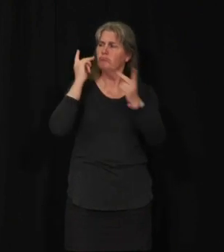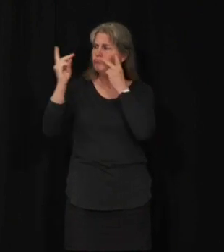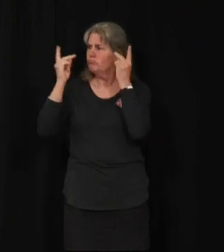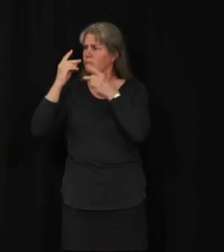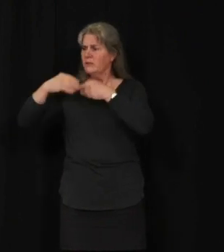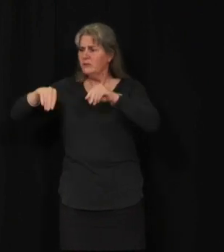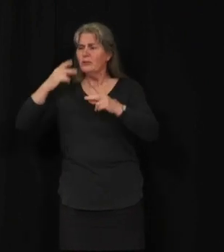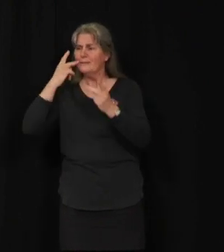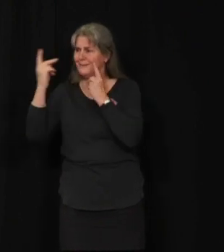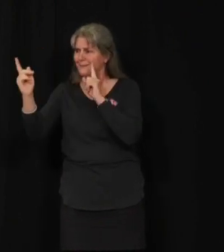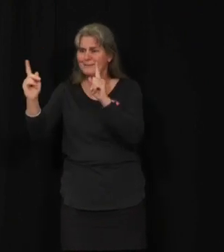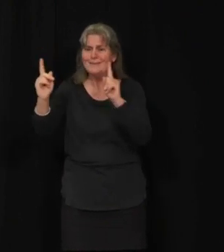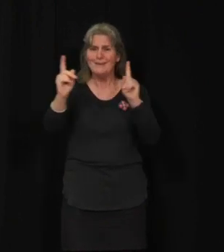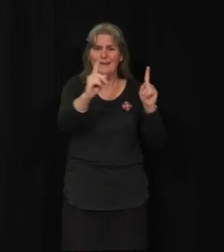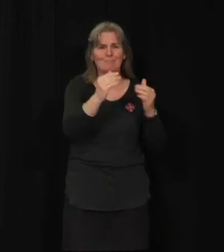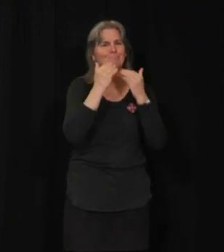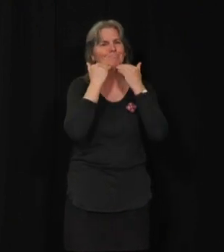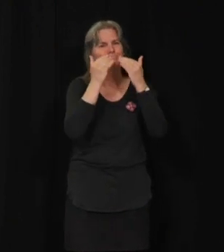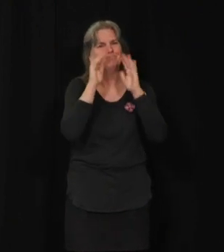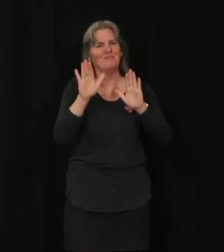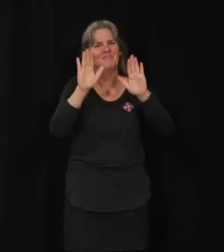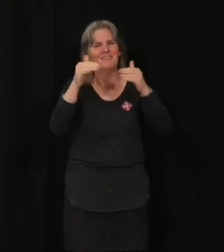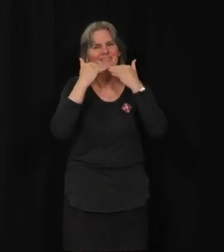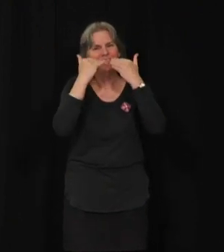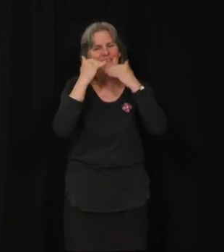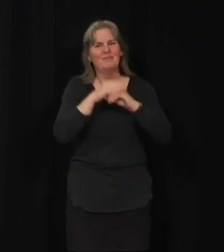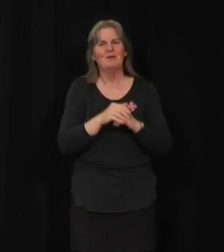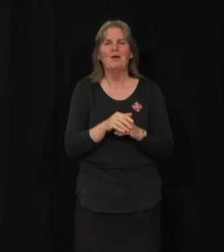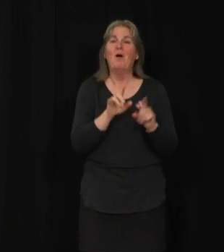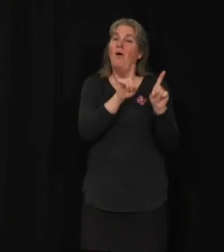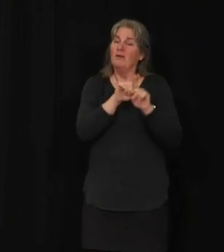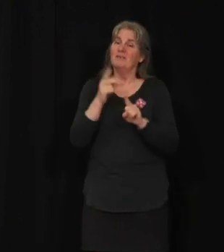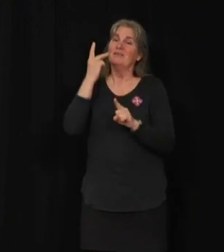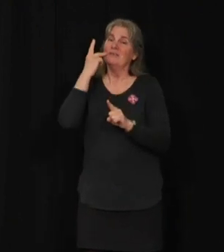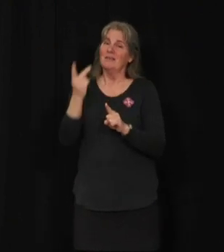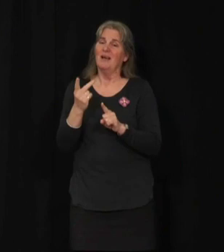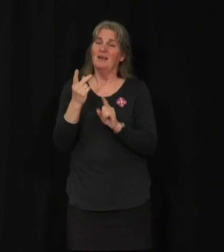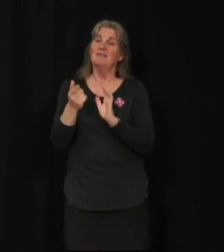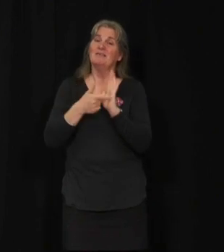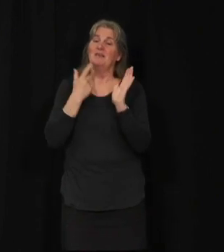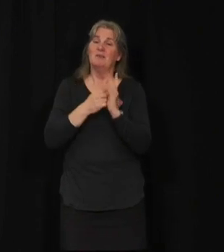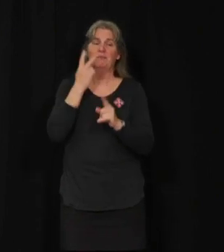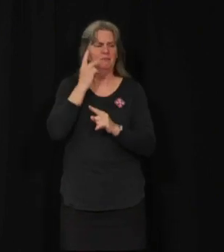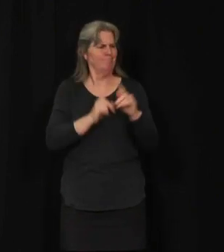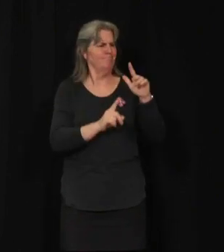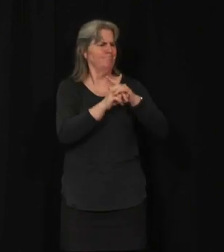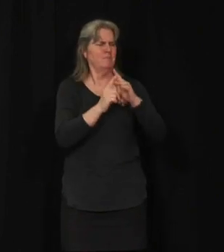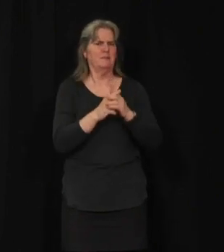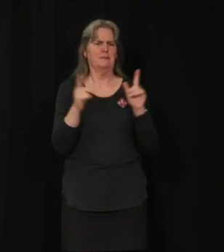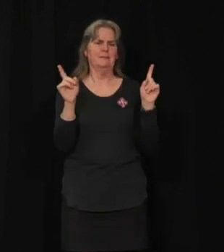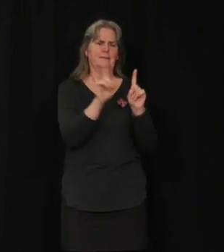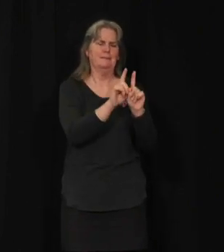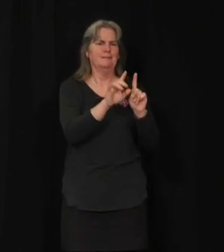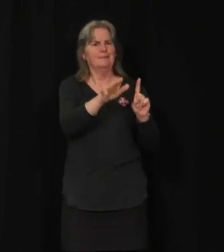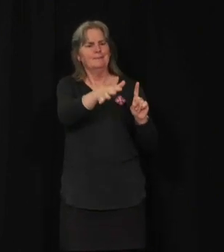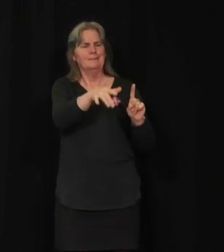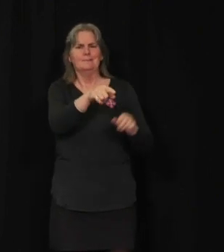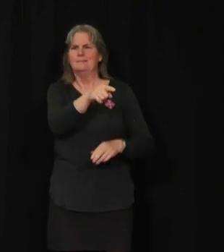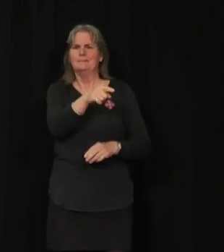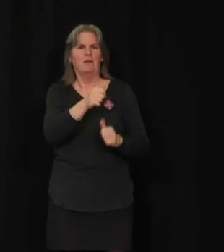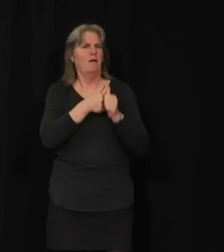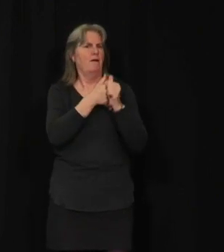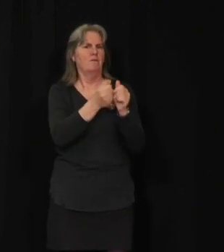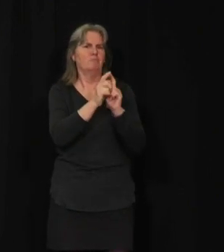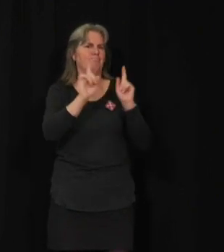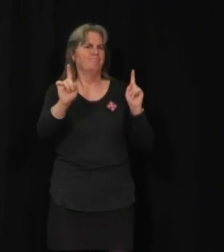around the territory, and I thank you all for that. But we also have seen some situations here and there where this is not being as observed. I